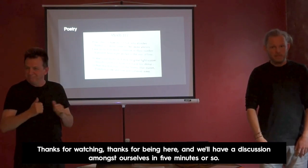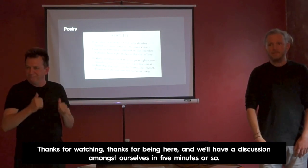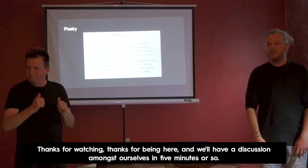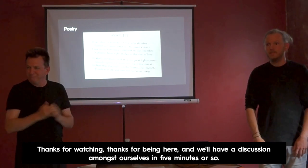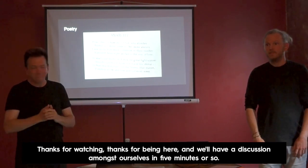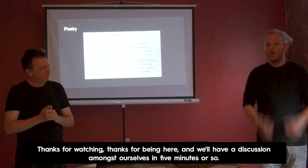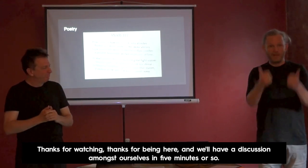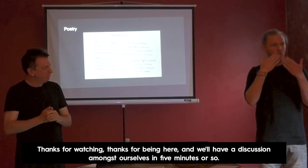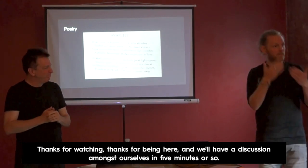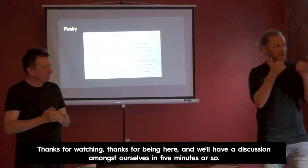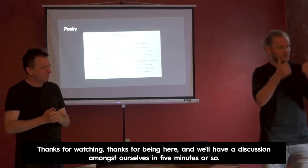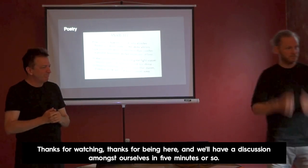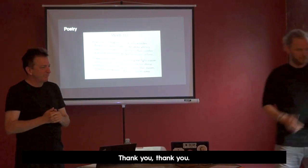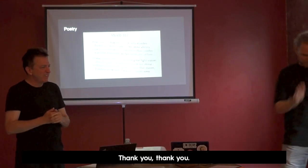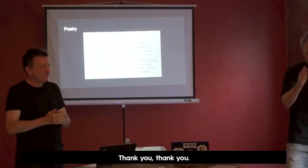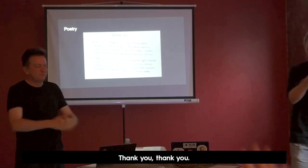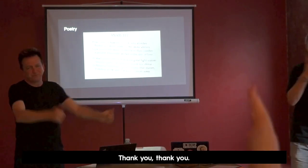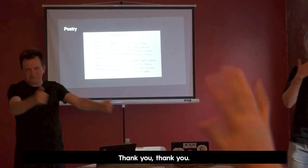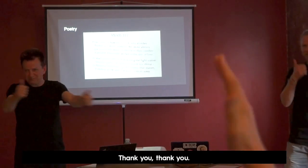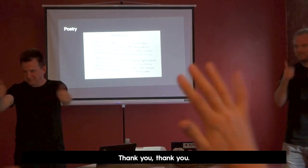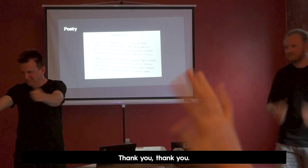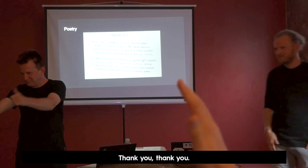minutes. Thank